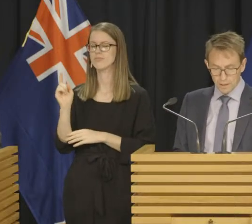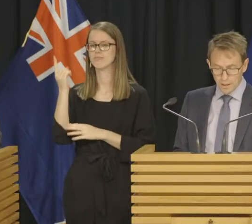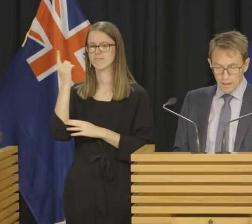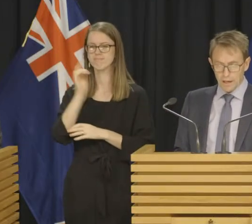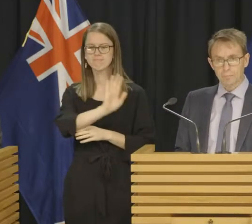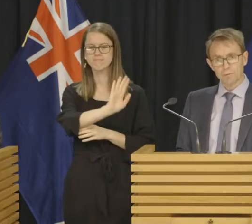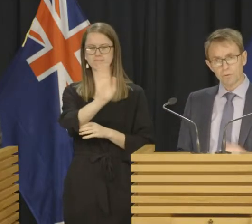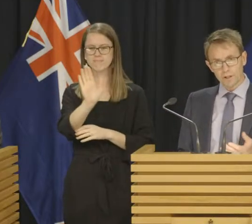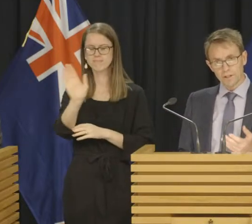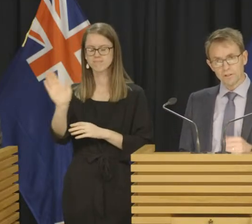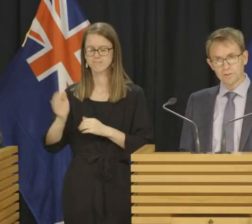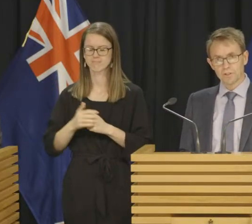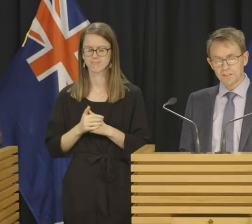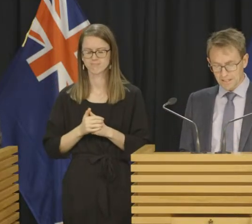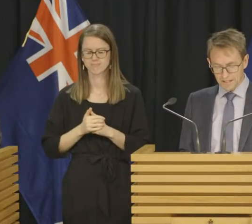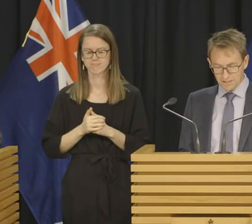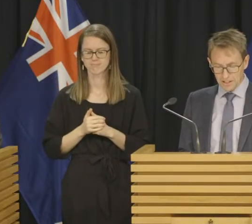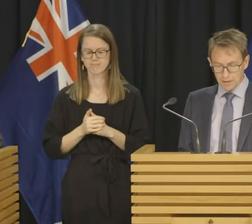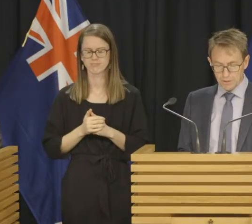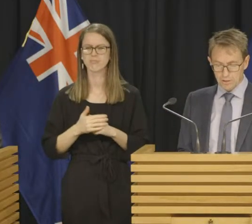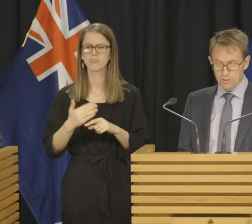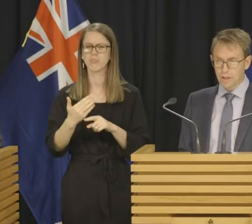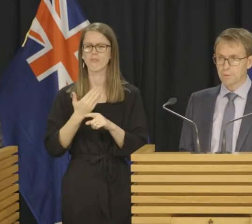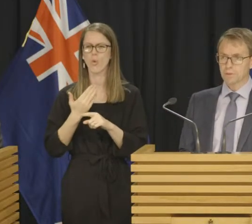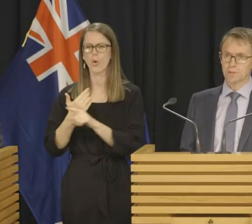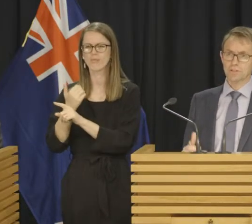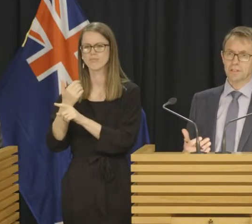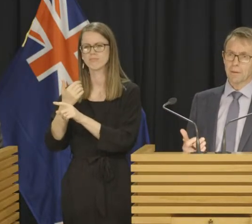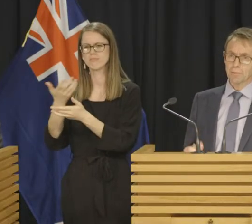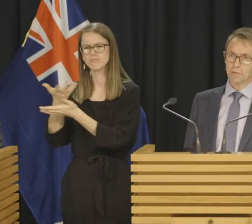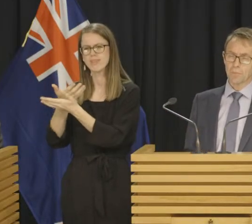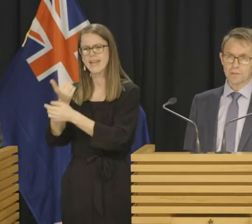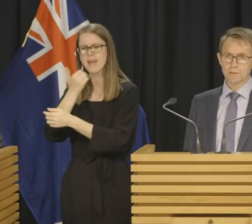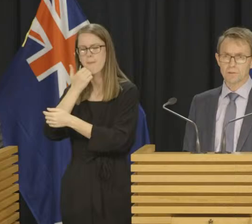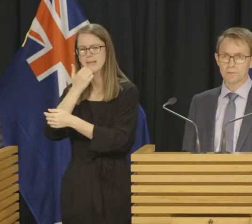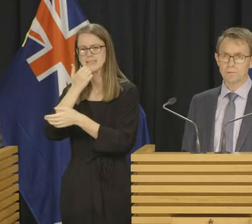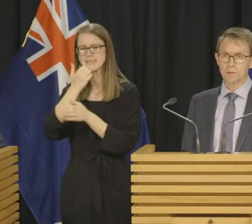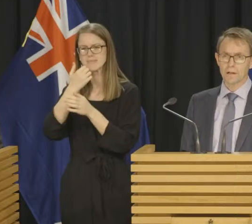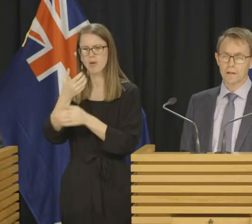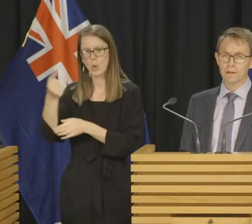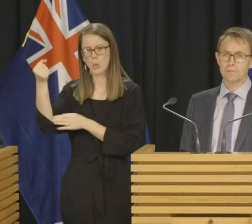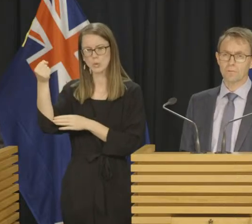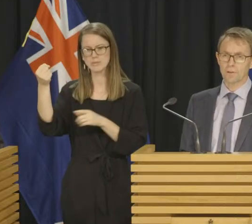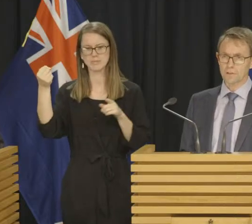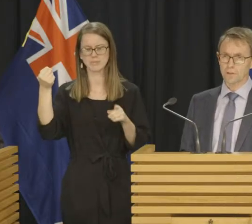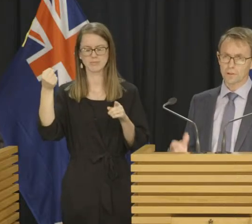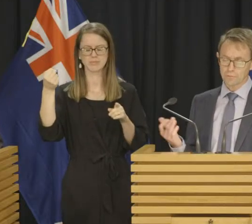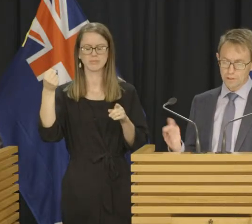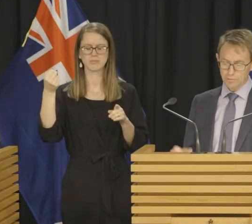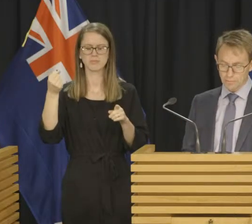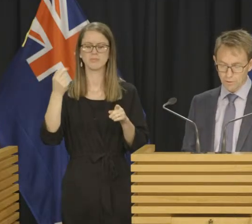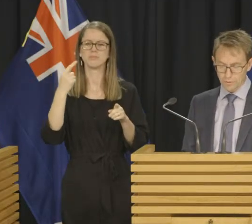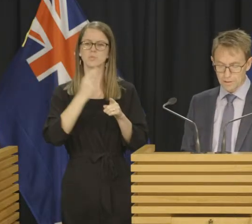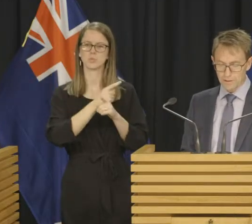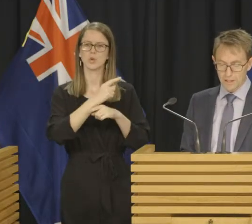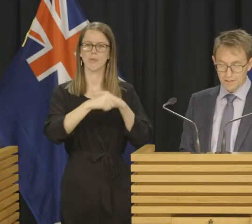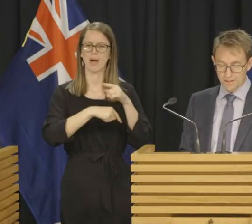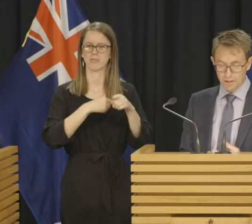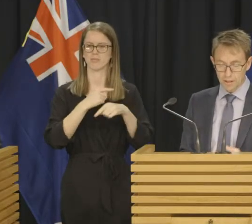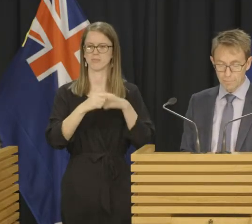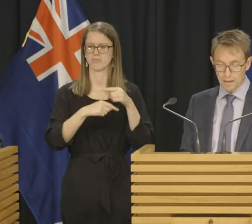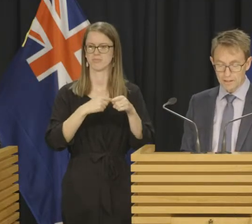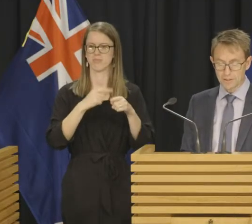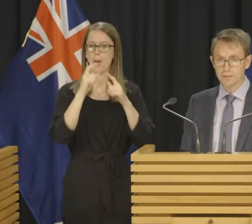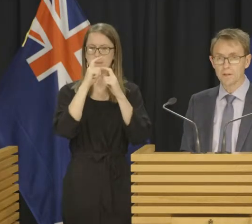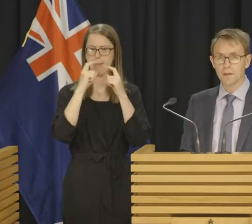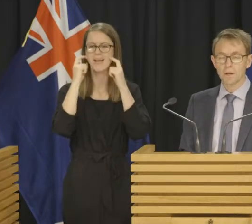katoa. Before I get on to the daily update on numbers, just a couple of comments to reflect on and reiterate what the Minister has